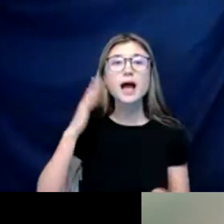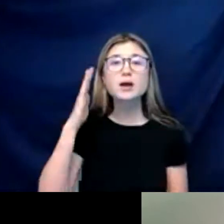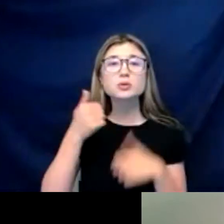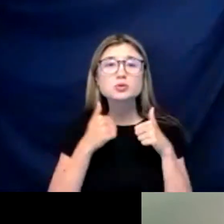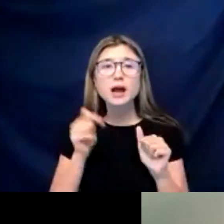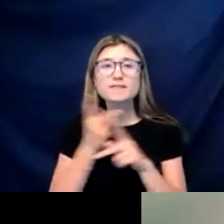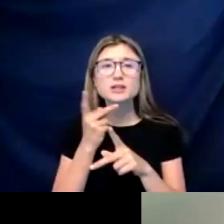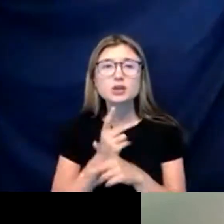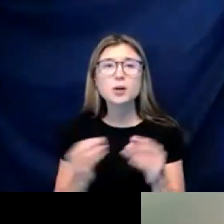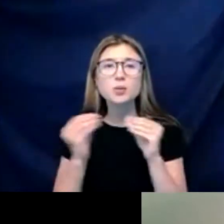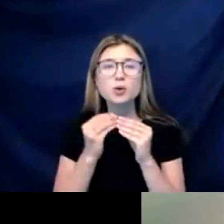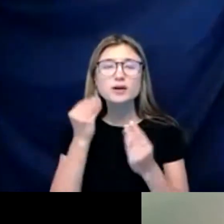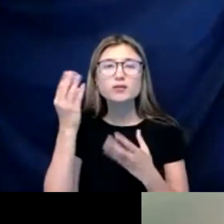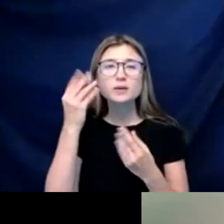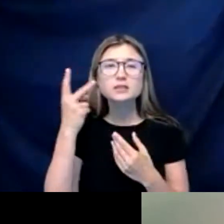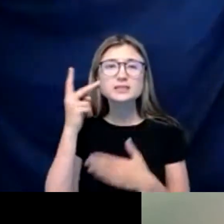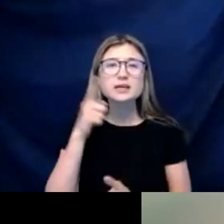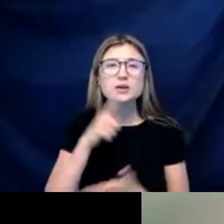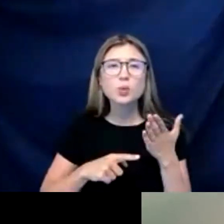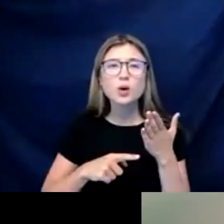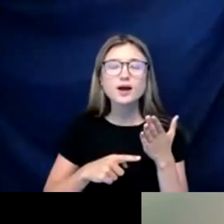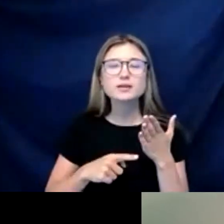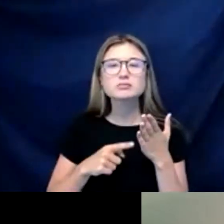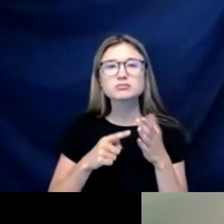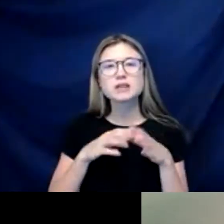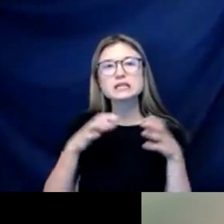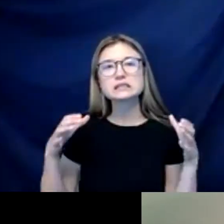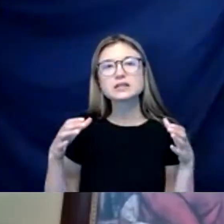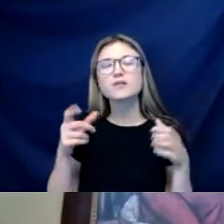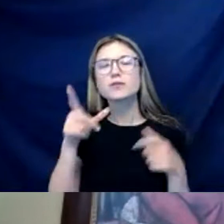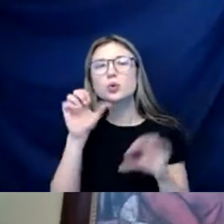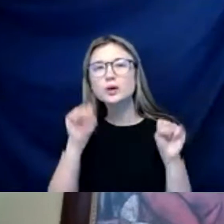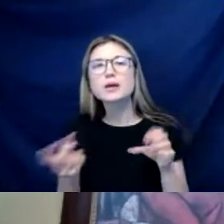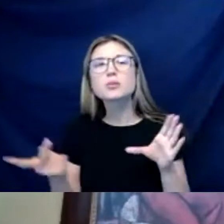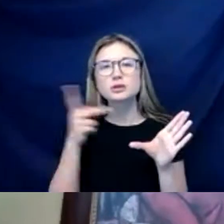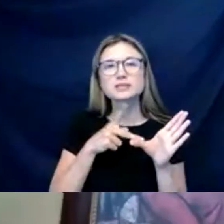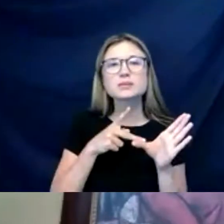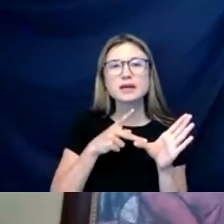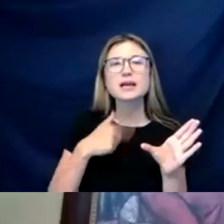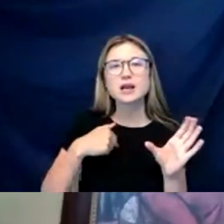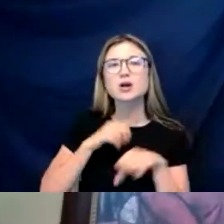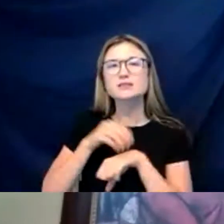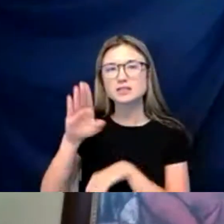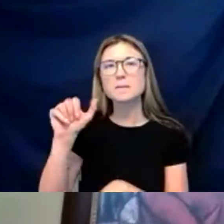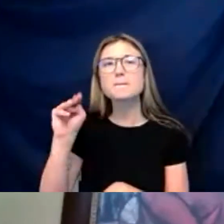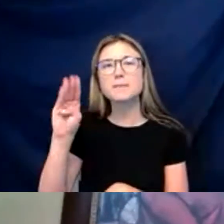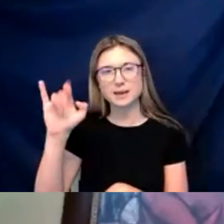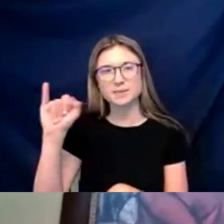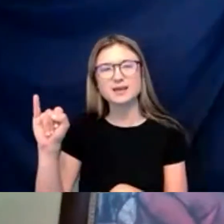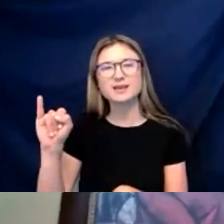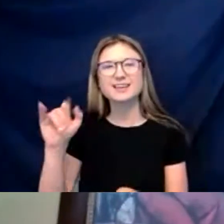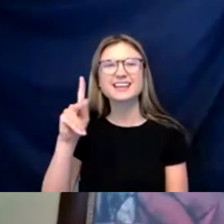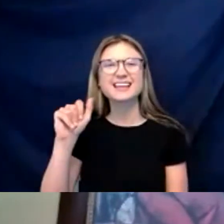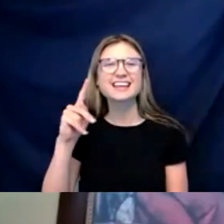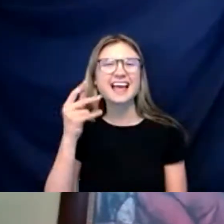see what the extent of the participants will be, and I'll let you guys. I'll shoot it to Bambi, and she can get it to the group. Okay. Thank you so much. Okay.